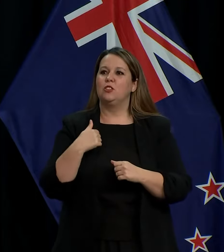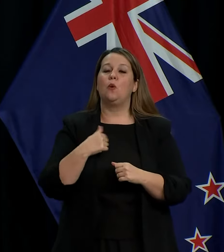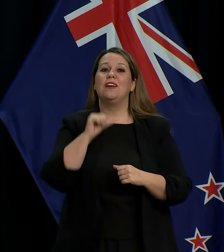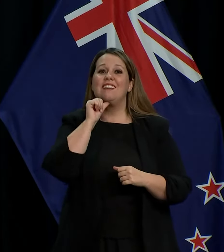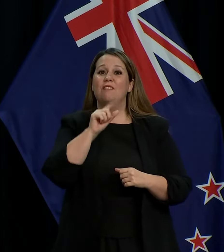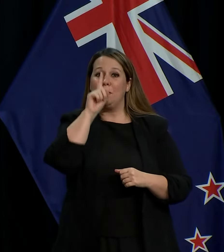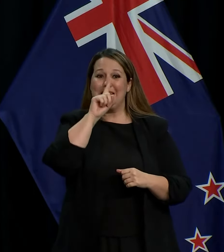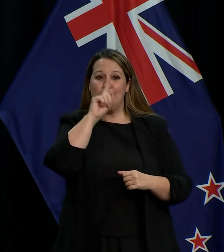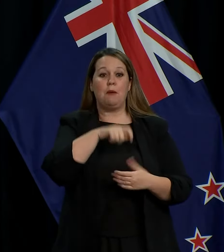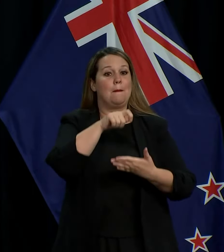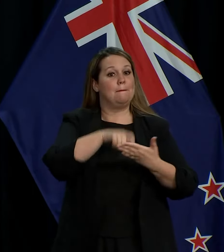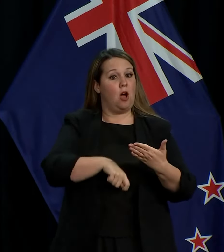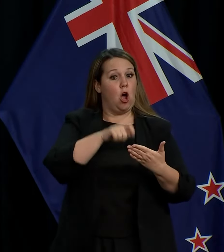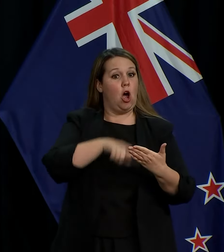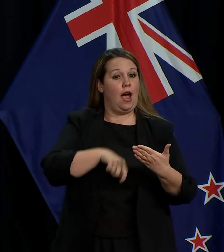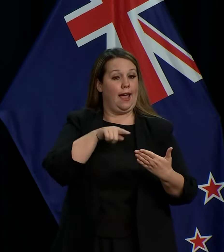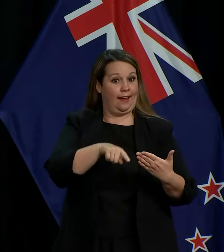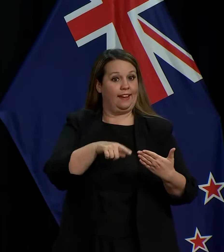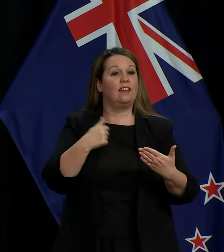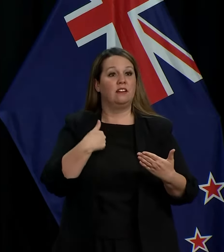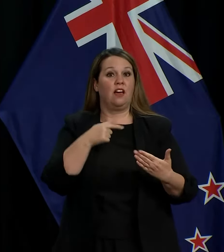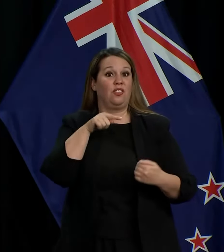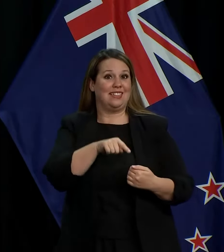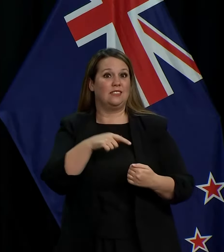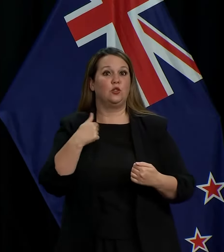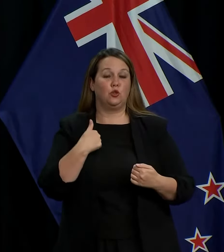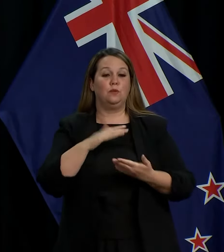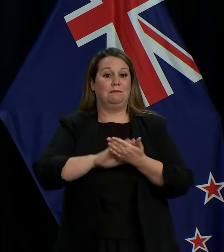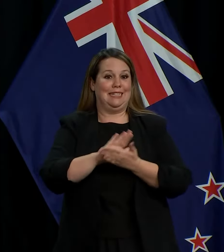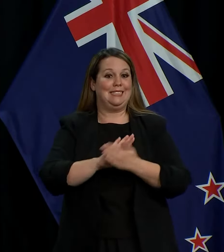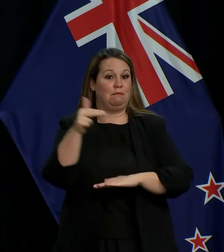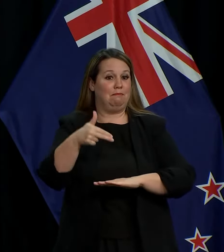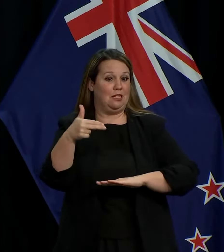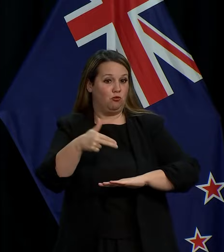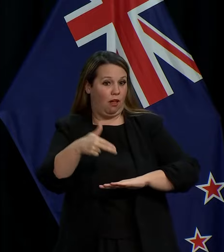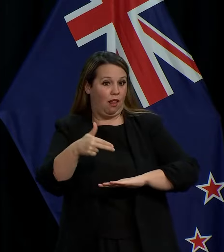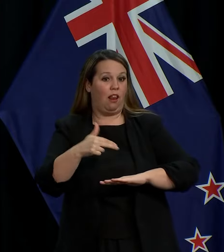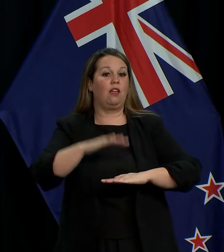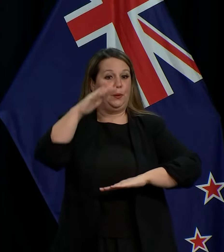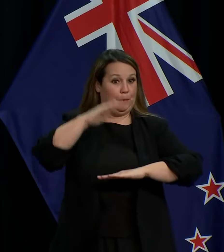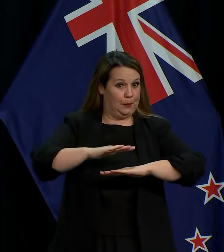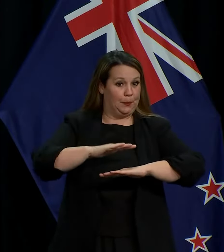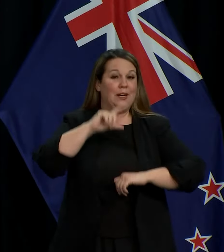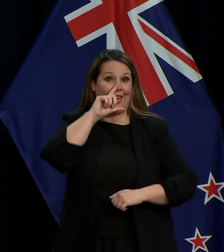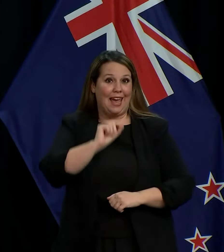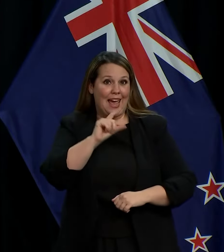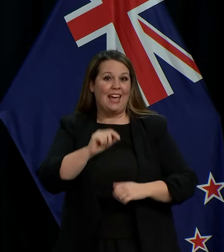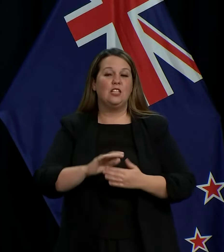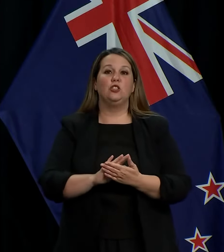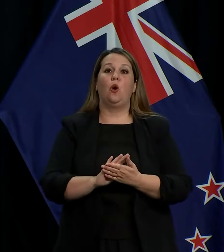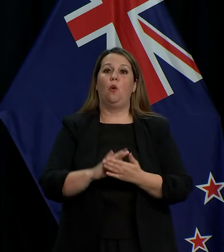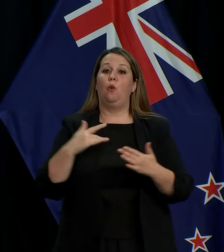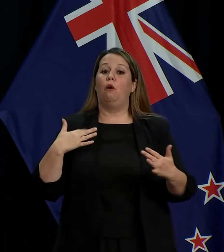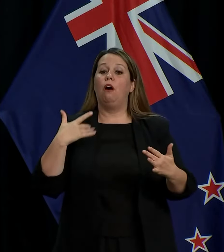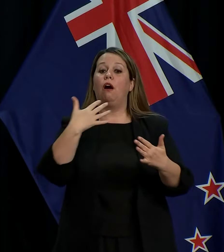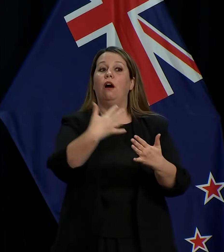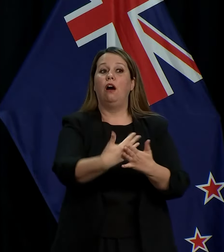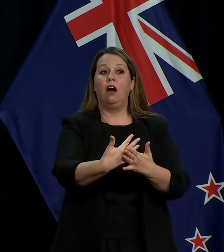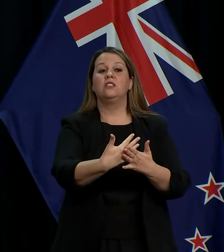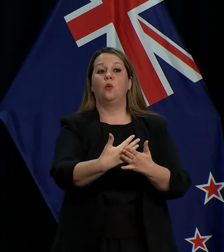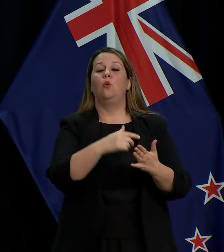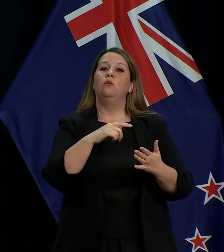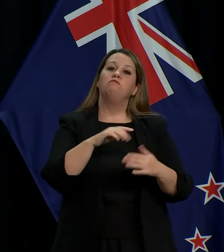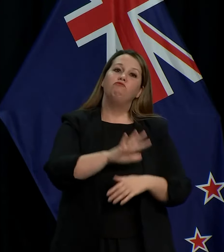running out and it doesn't fit into that 3-month period that you have allocated, which is not until late April now. Yeah. Why